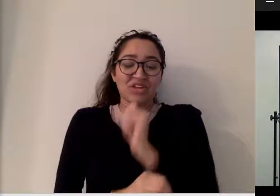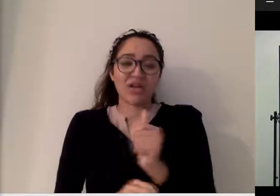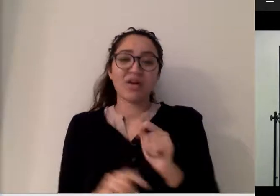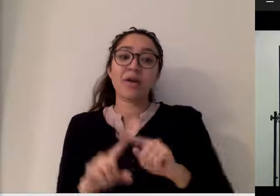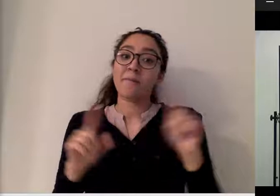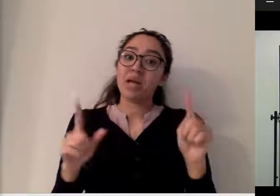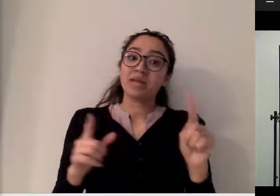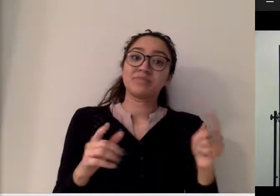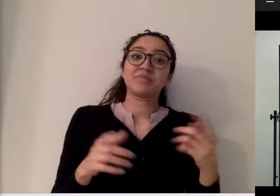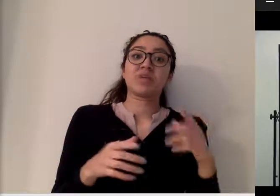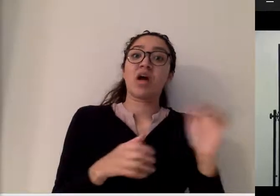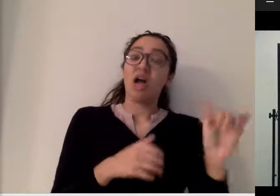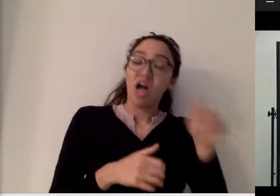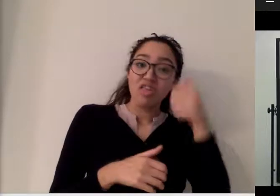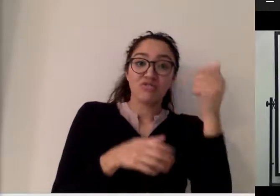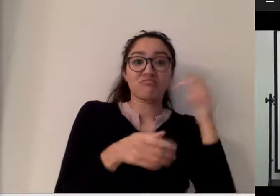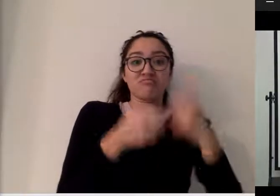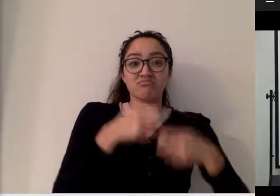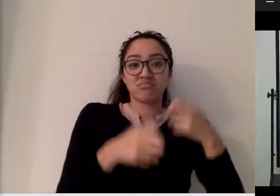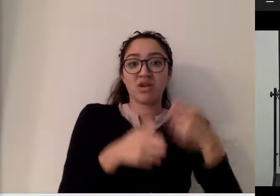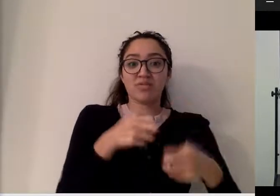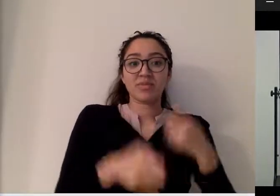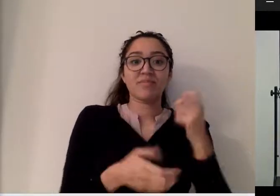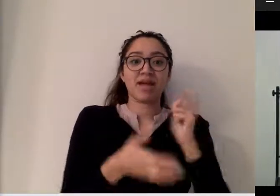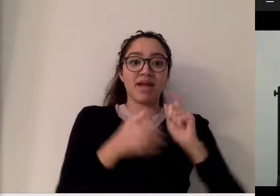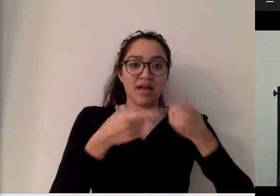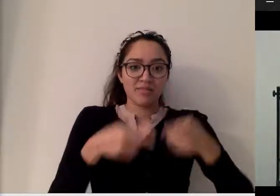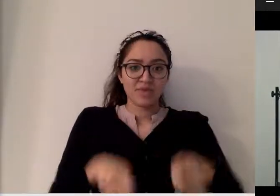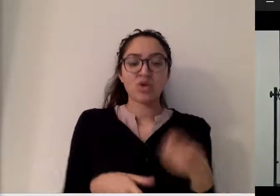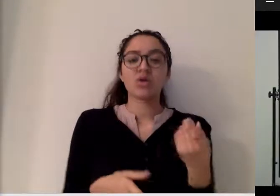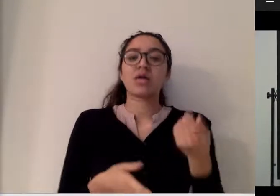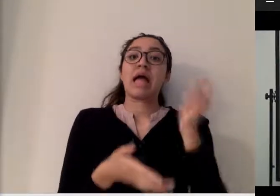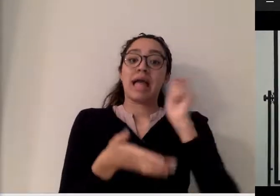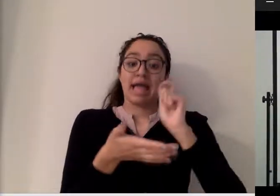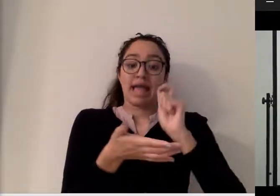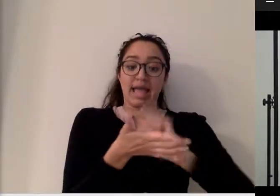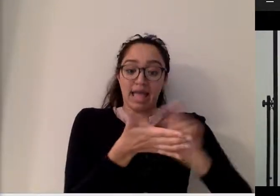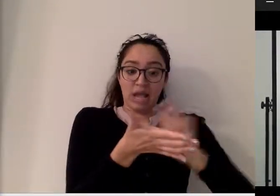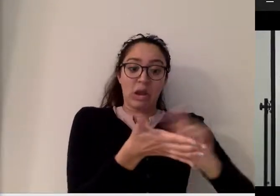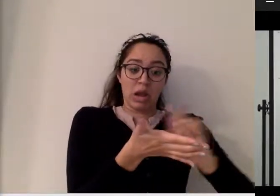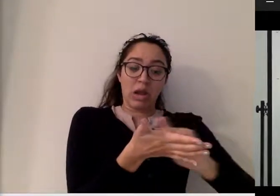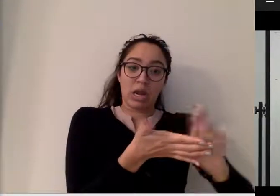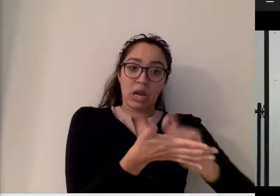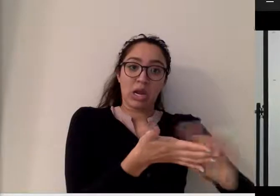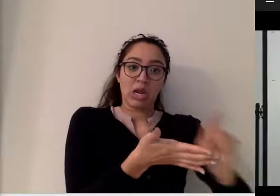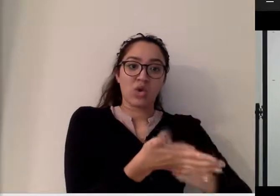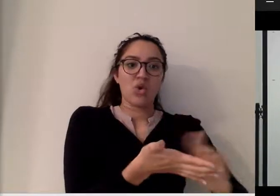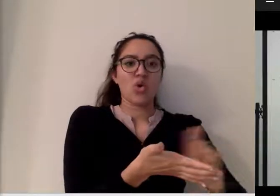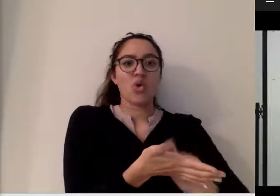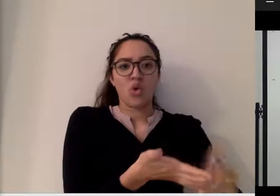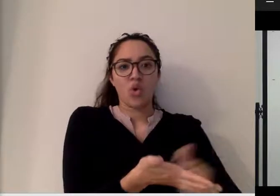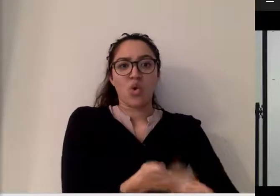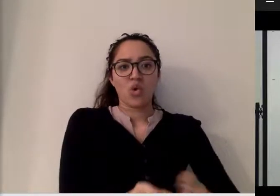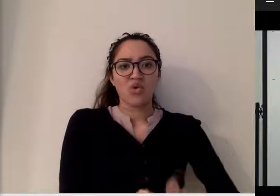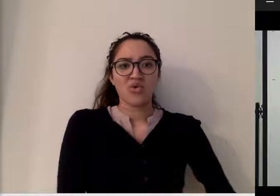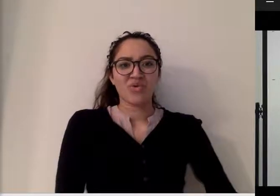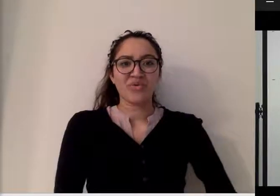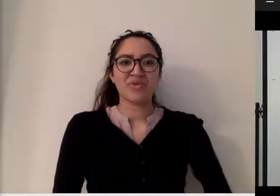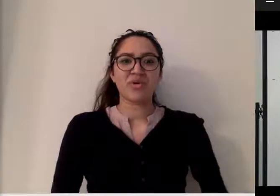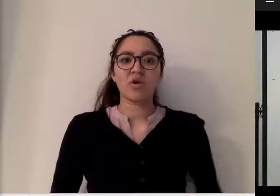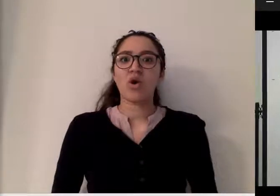common problem is this, and that is, once their hand starts moving and they start writing, they write way too